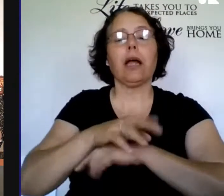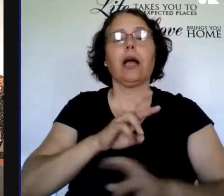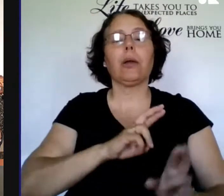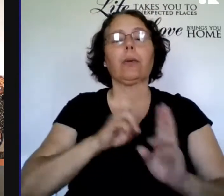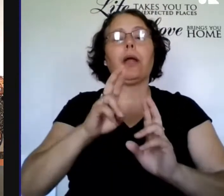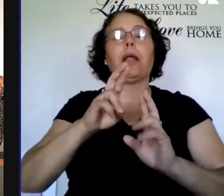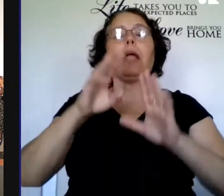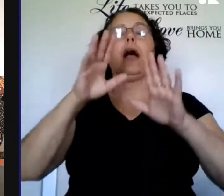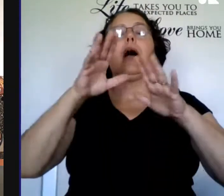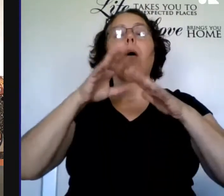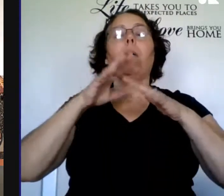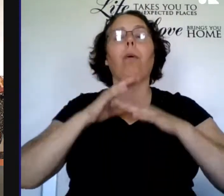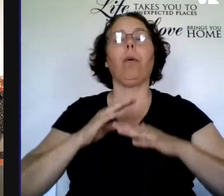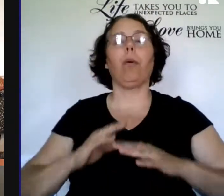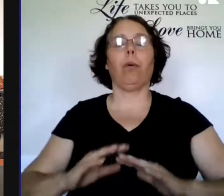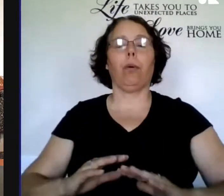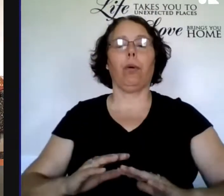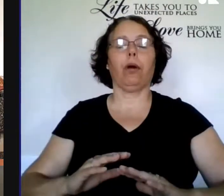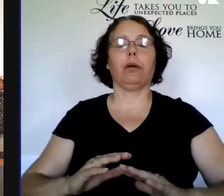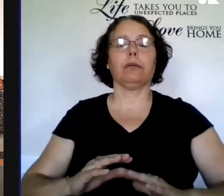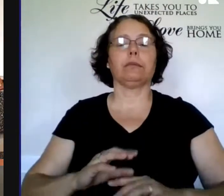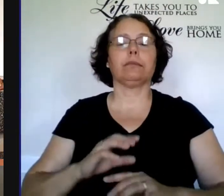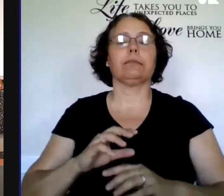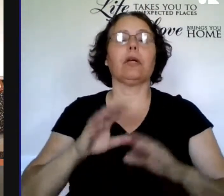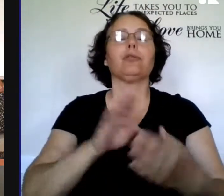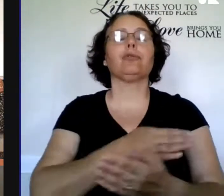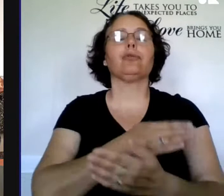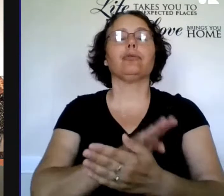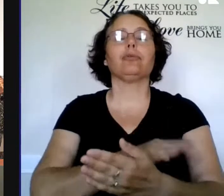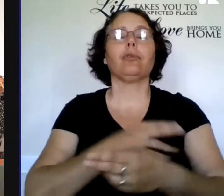I've Got Peace Like a River.